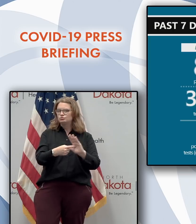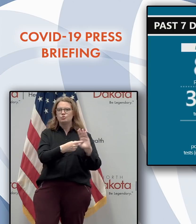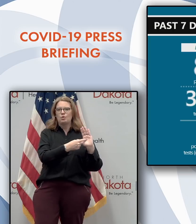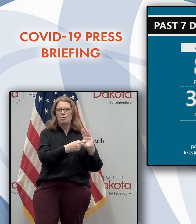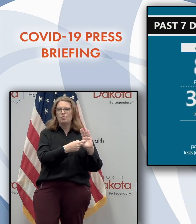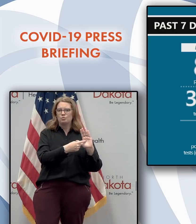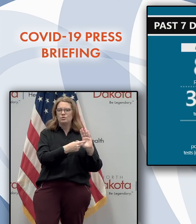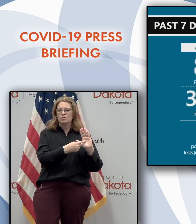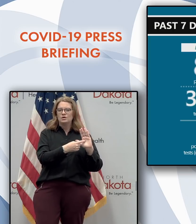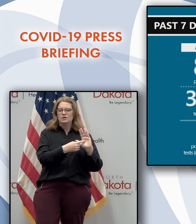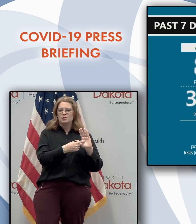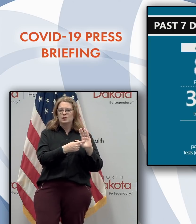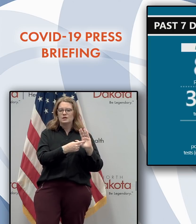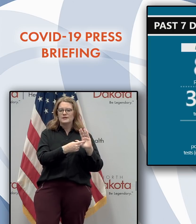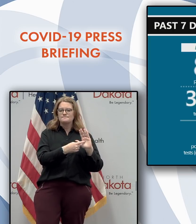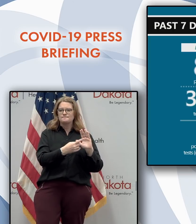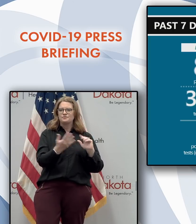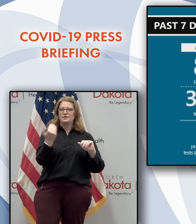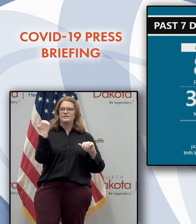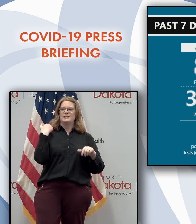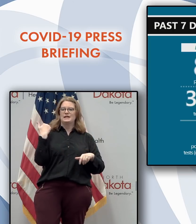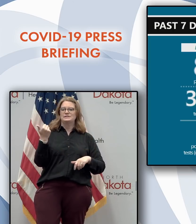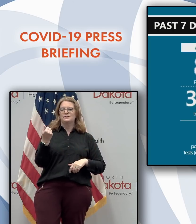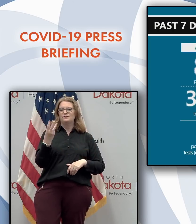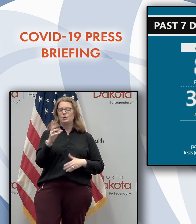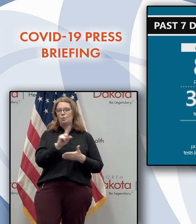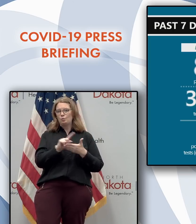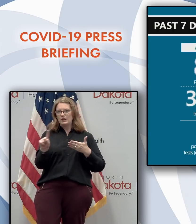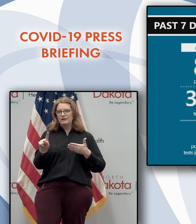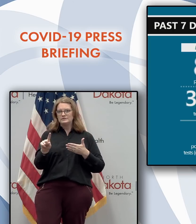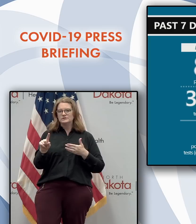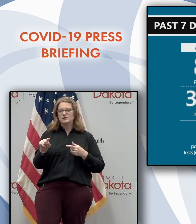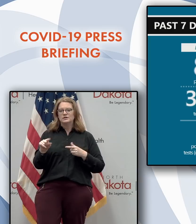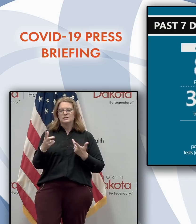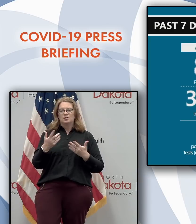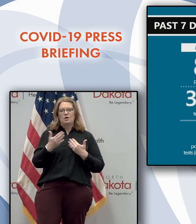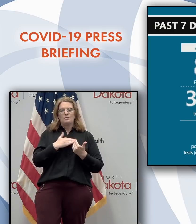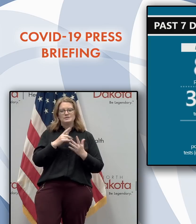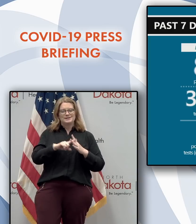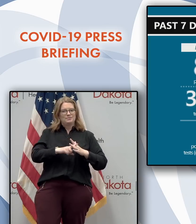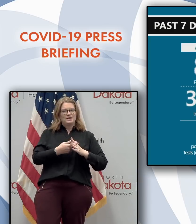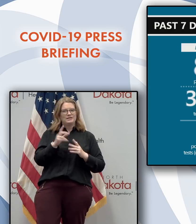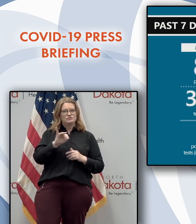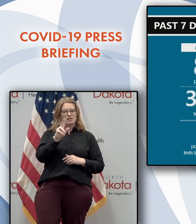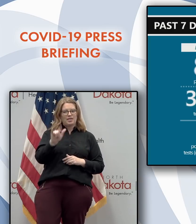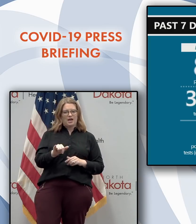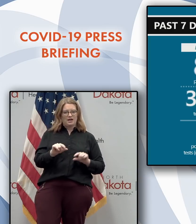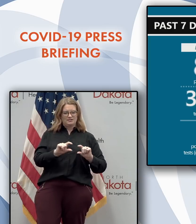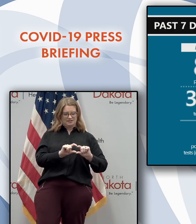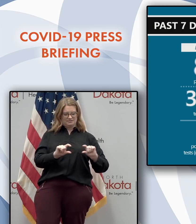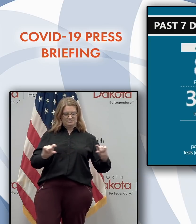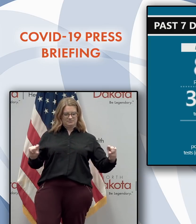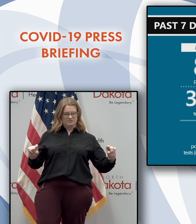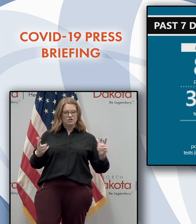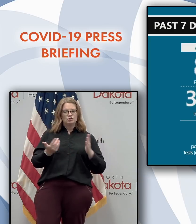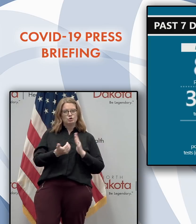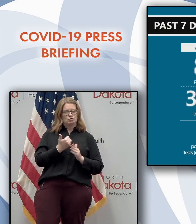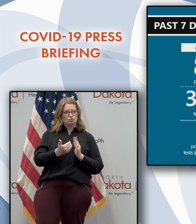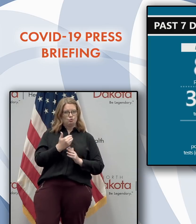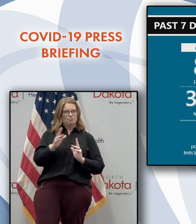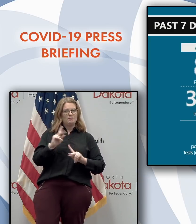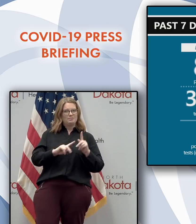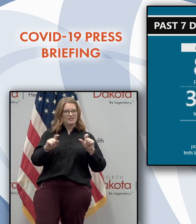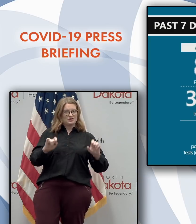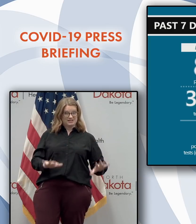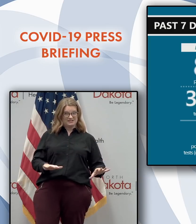back over the last couple of weeks, going back to near the beginning of July, the bottom of that shows the new individuals that are